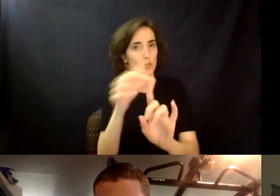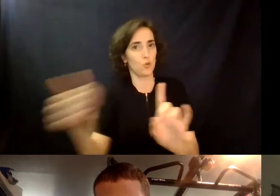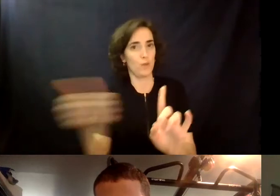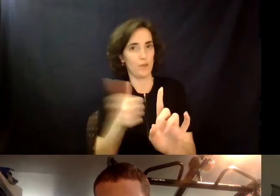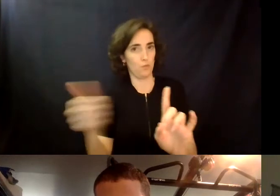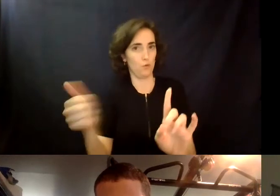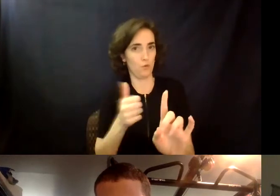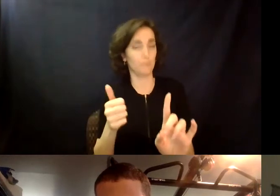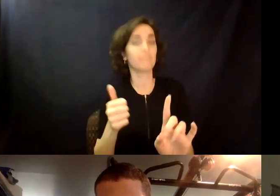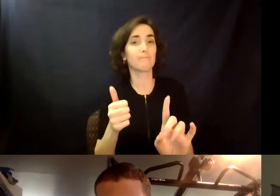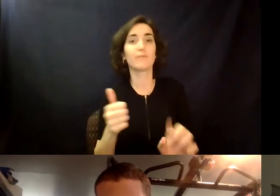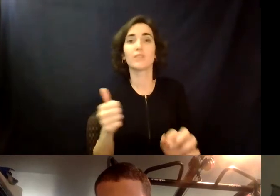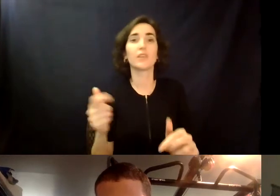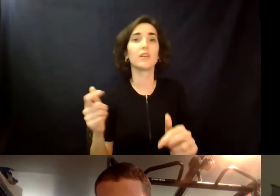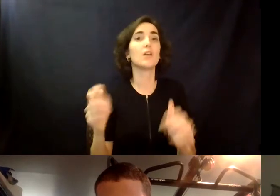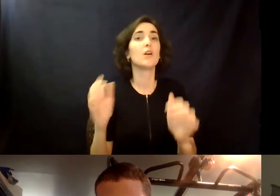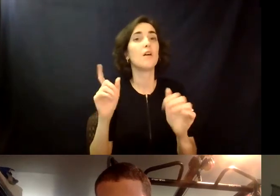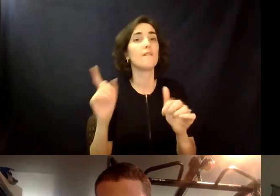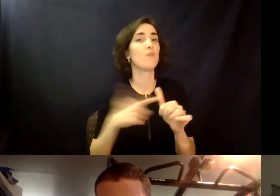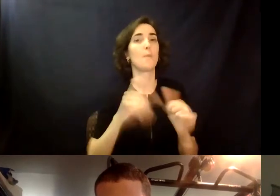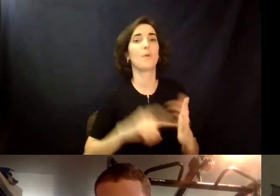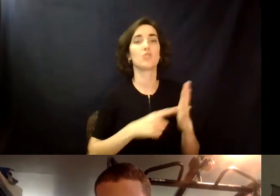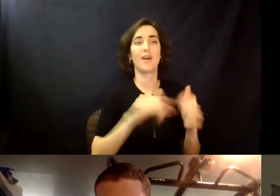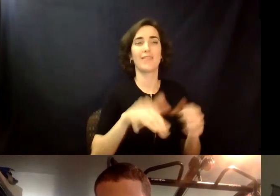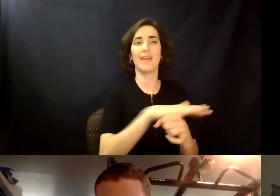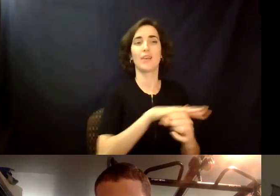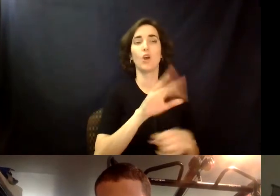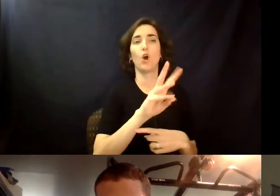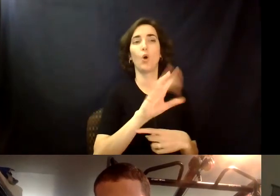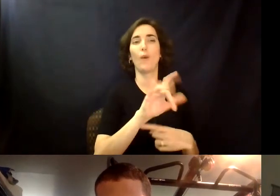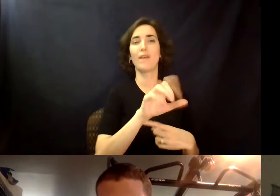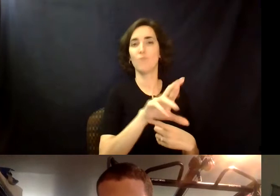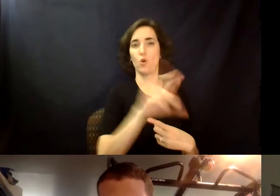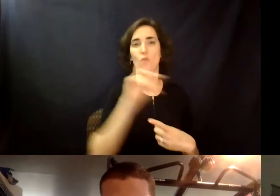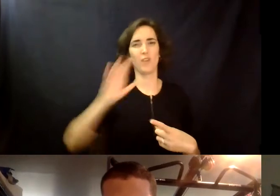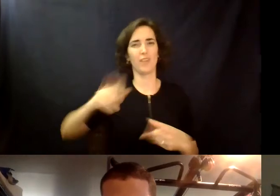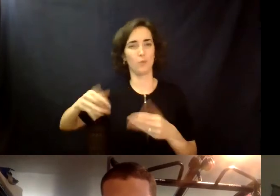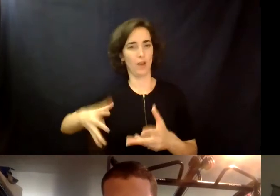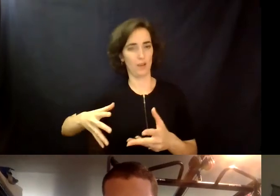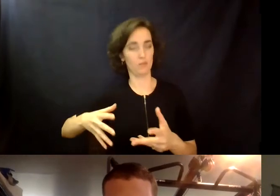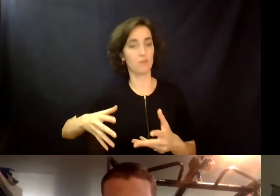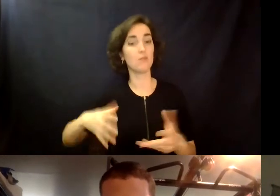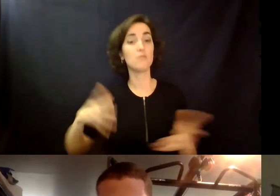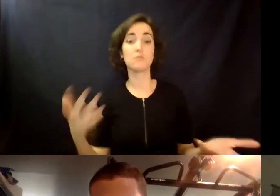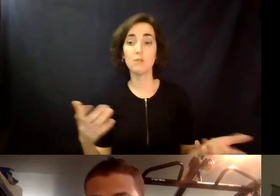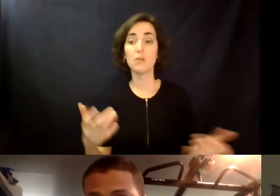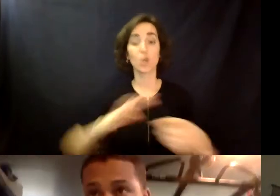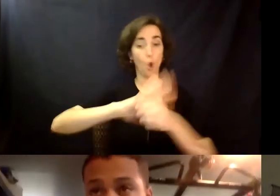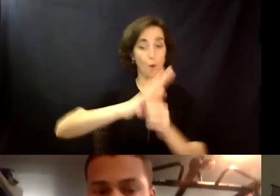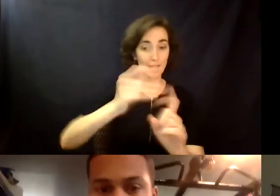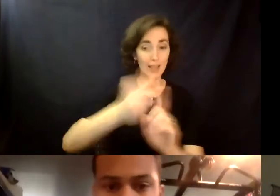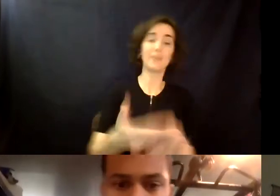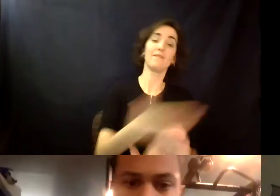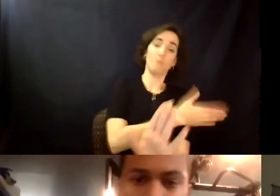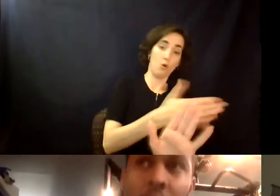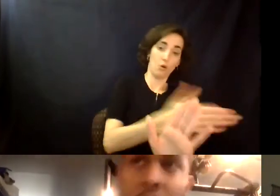has to start with the waiver for that provider. So we've had cases before COVID where we've